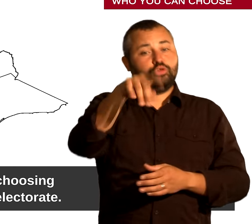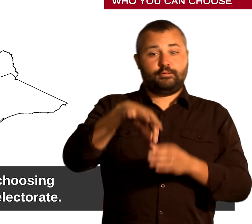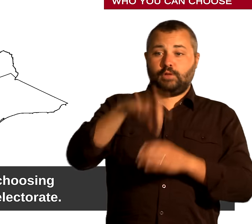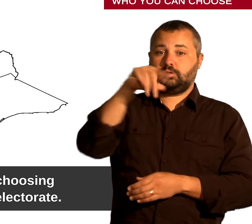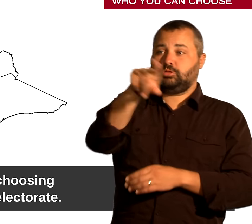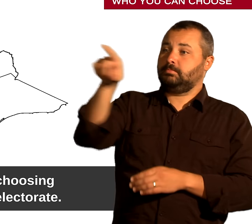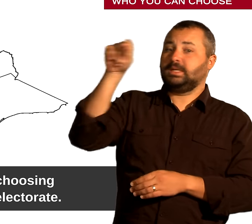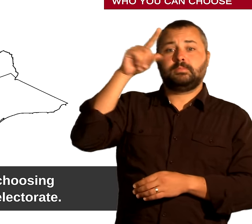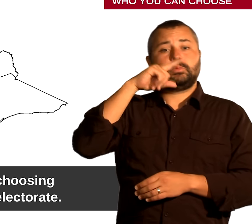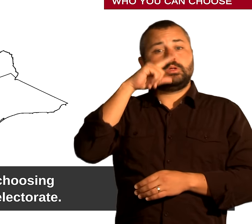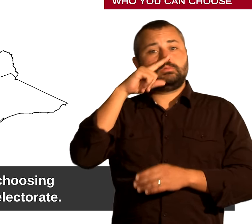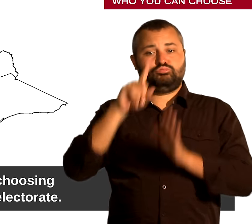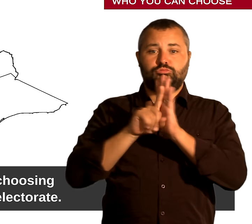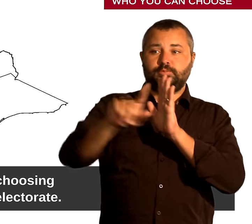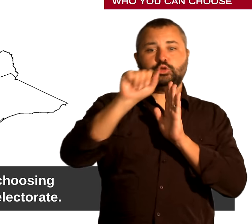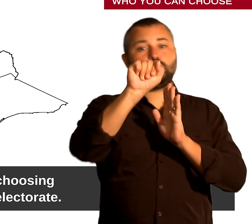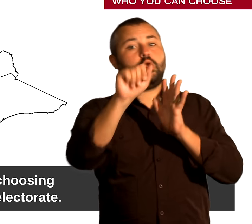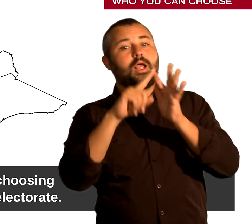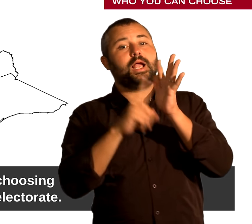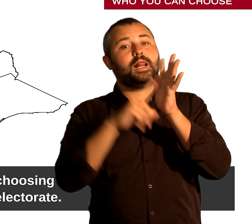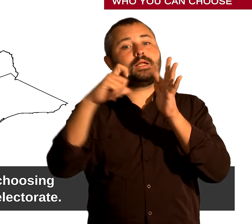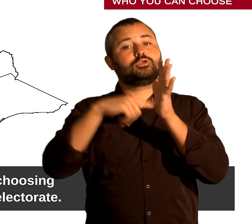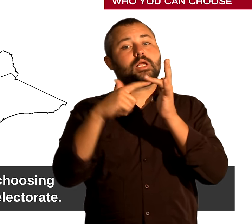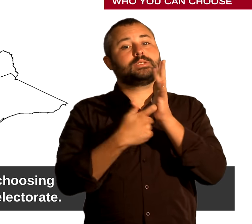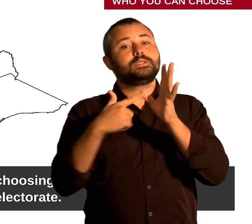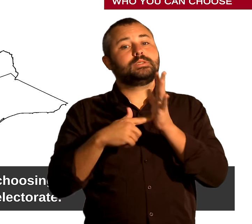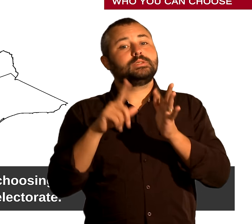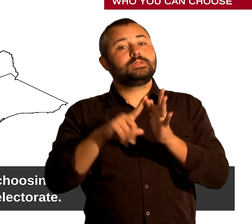When you vote, you're choosing people to represent your electorate.